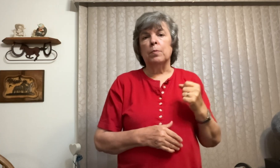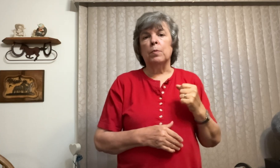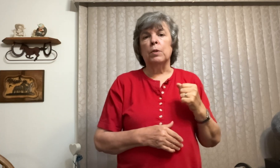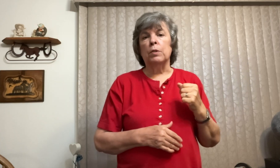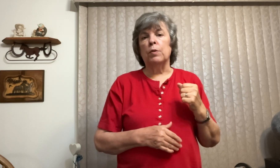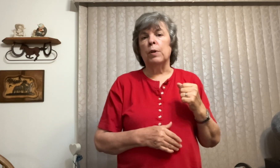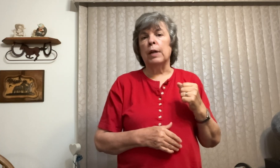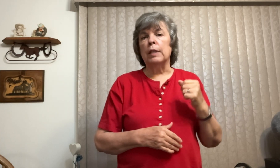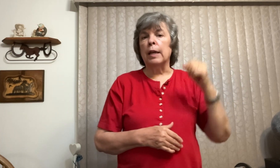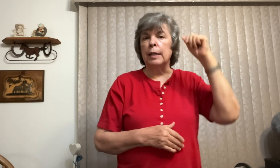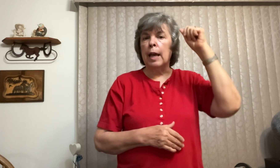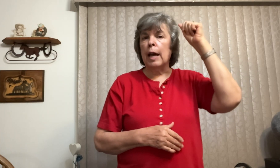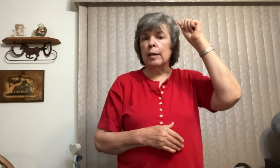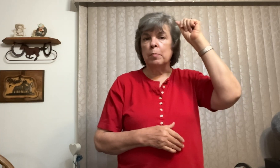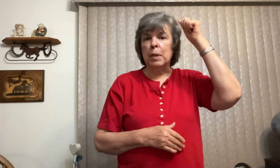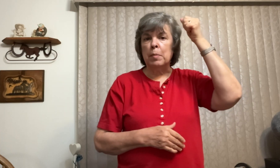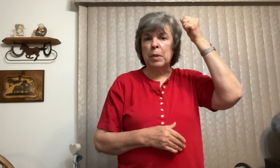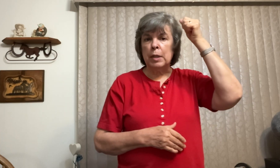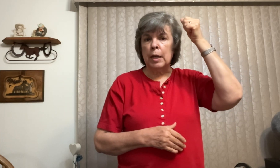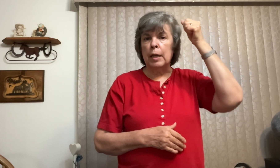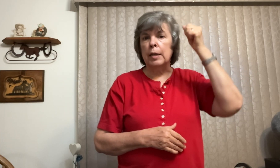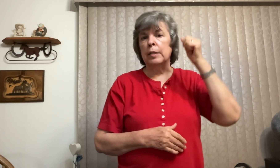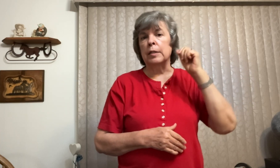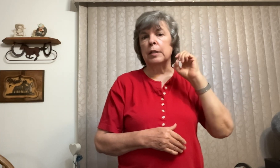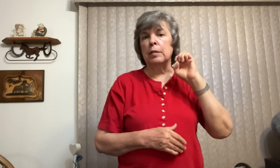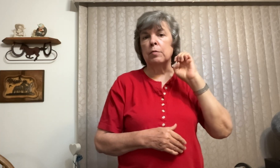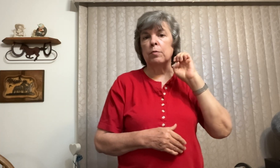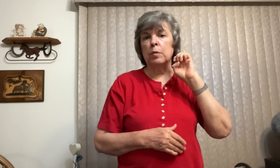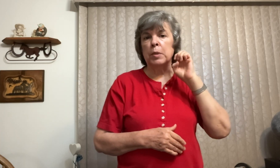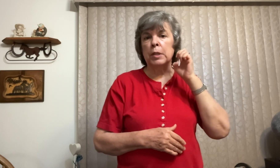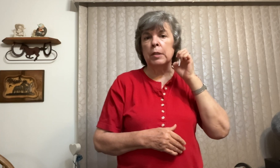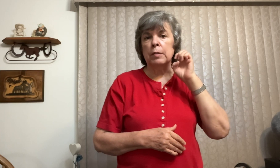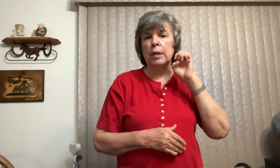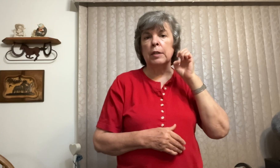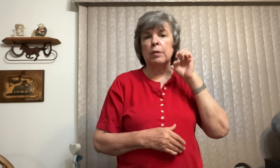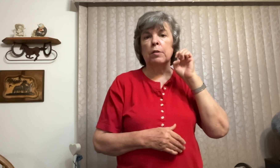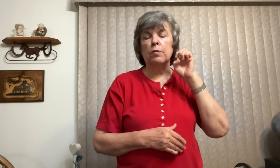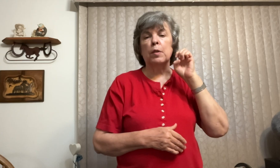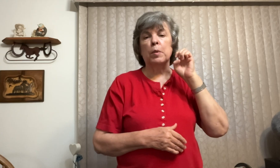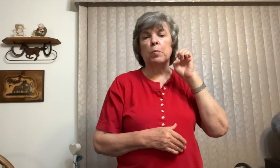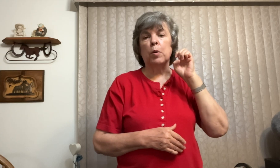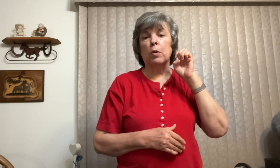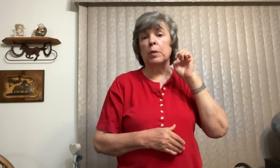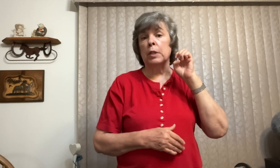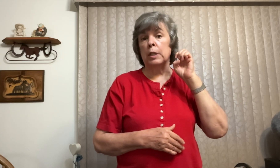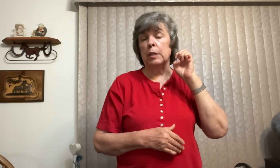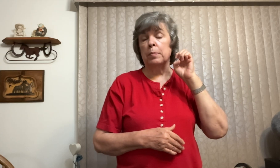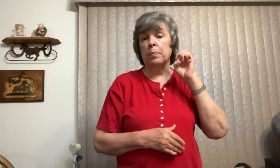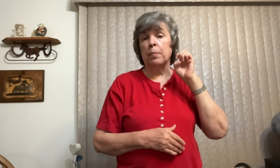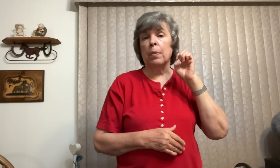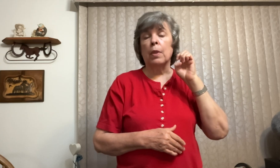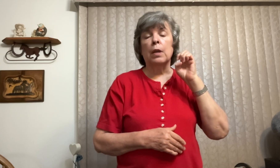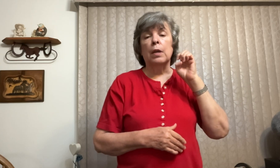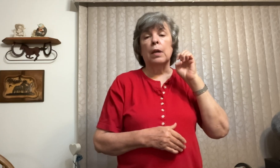Whereas if you had like Adam, that'd be an A, and Eve would be down here in the female part with an E.